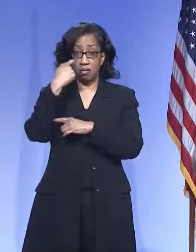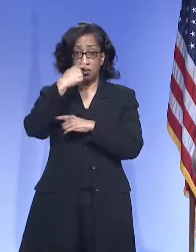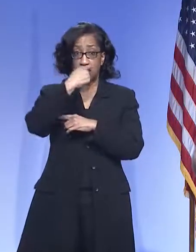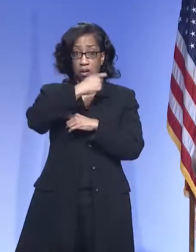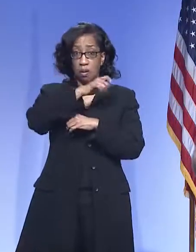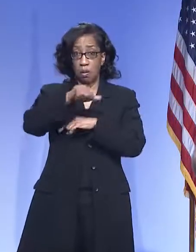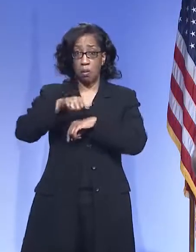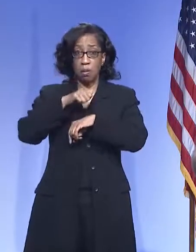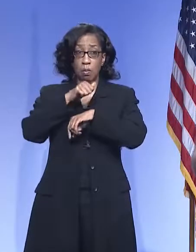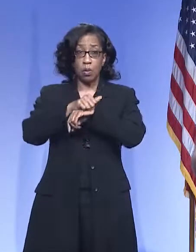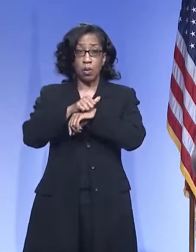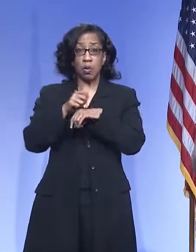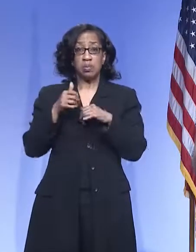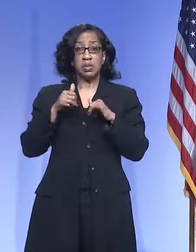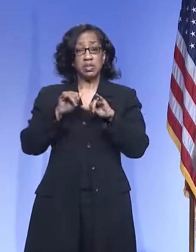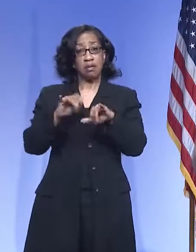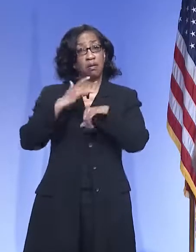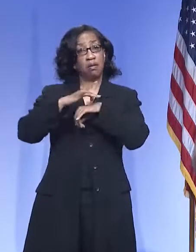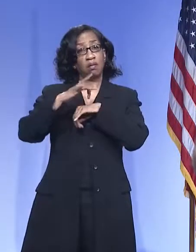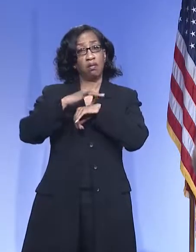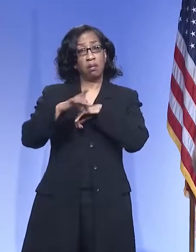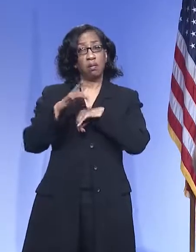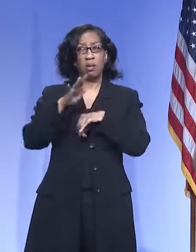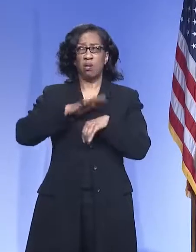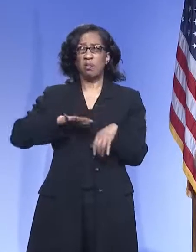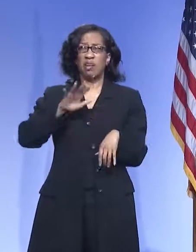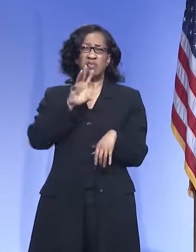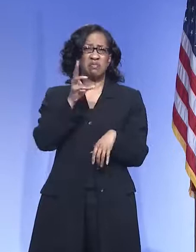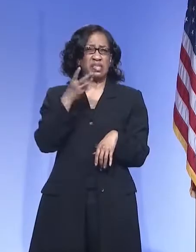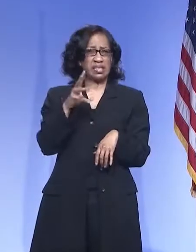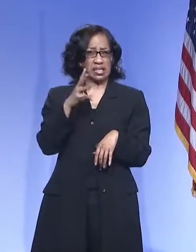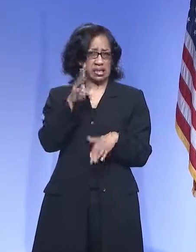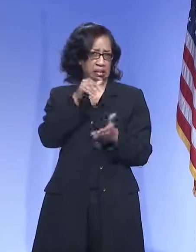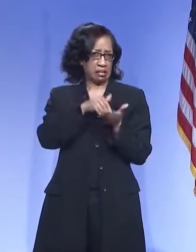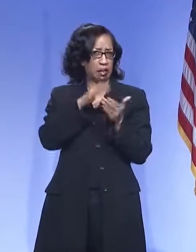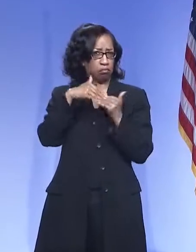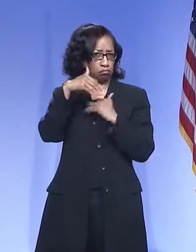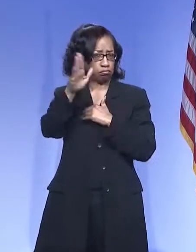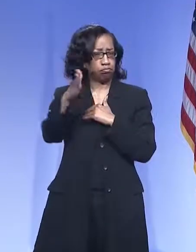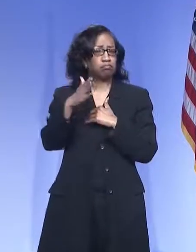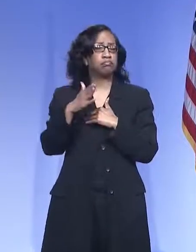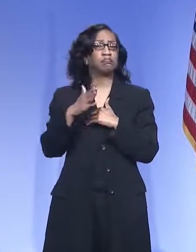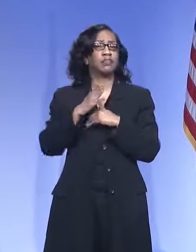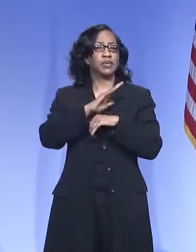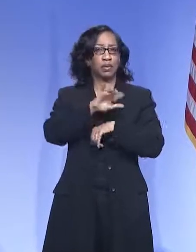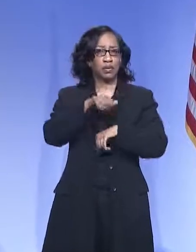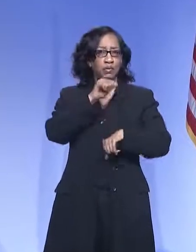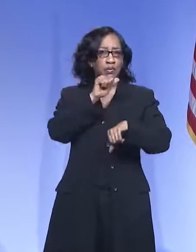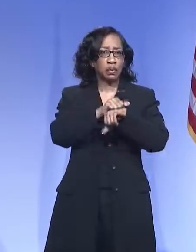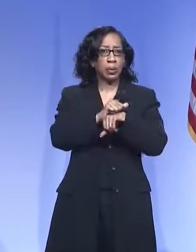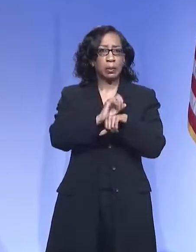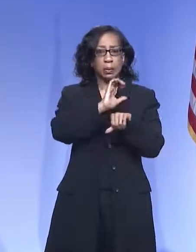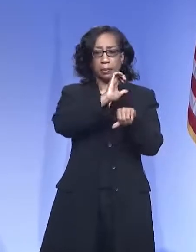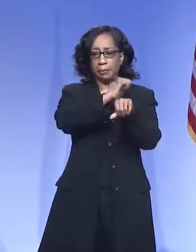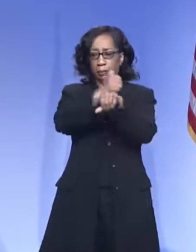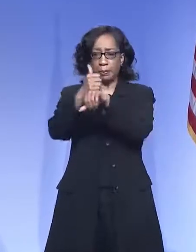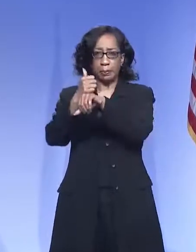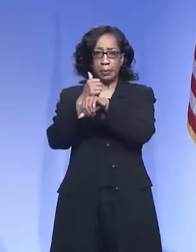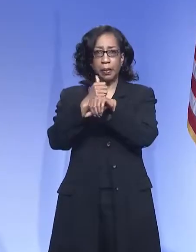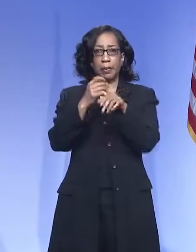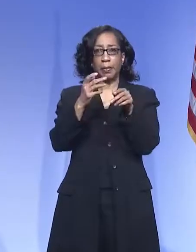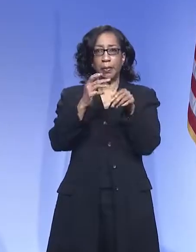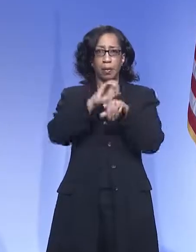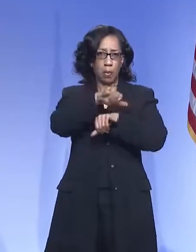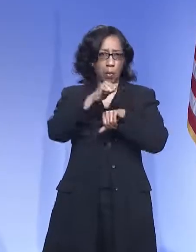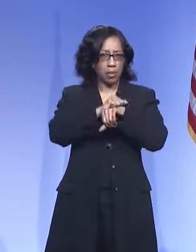we still have in the community about 16,000 plus community-supported test sites, test site